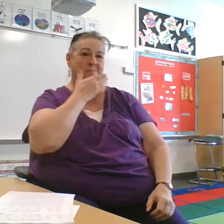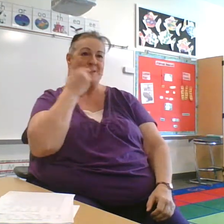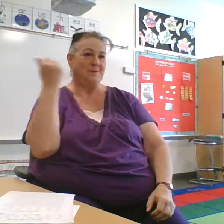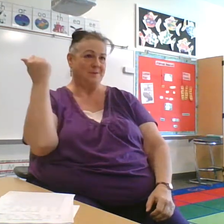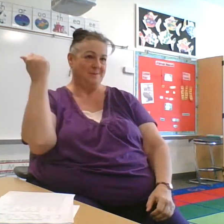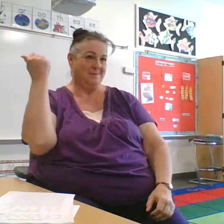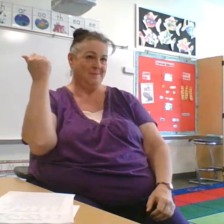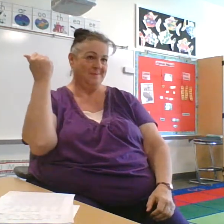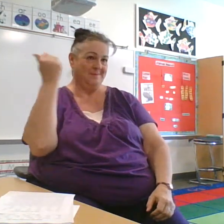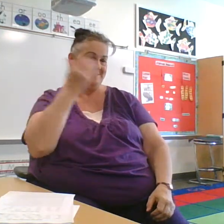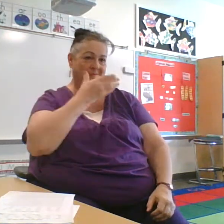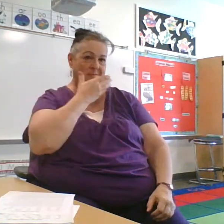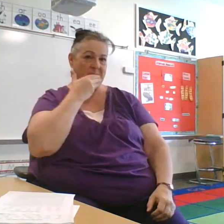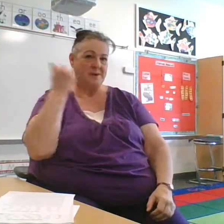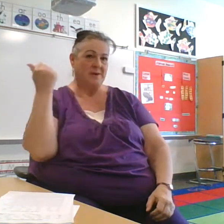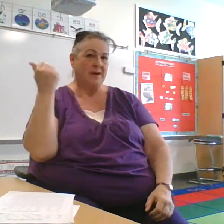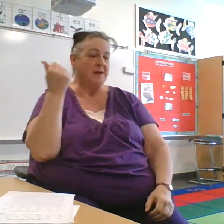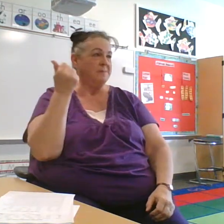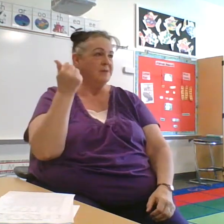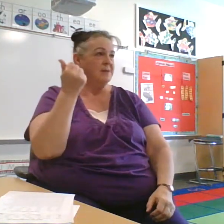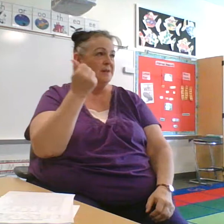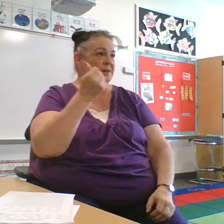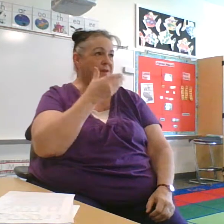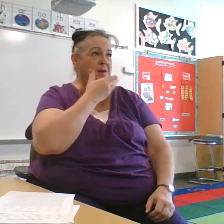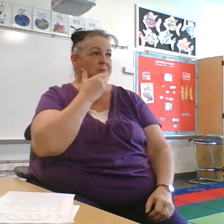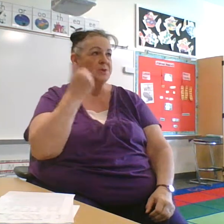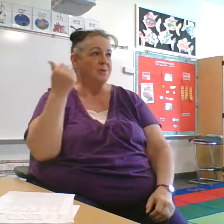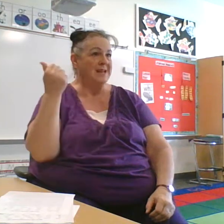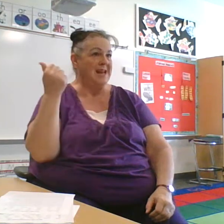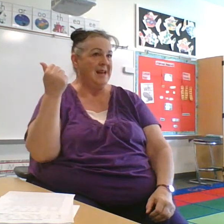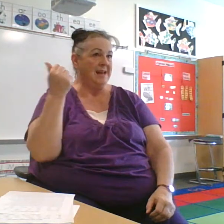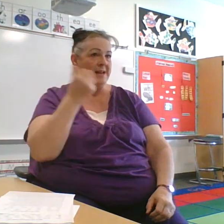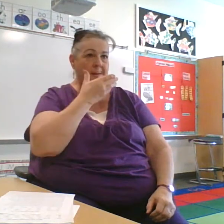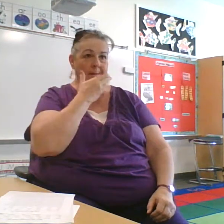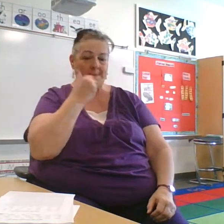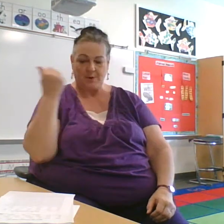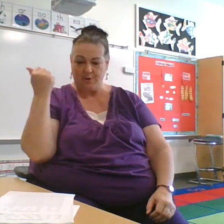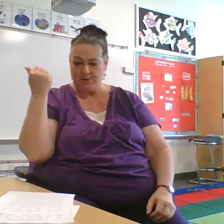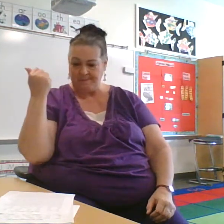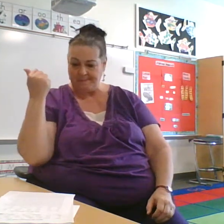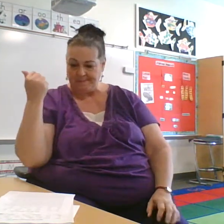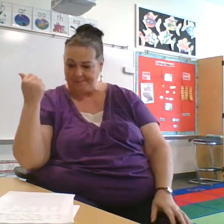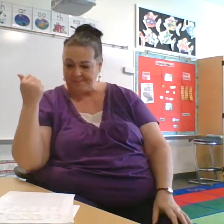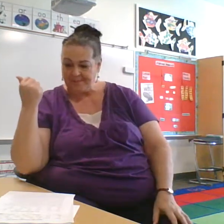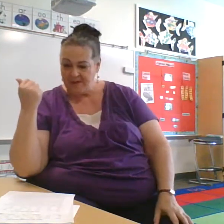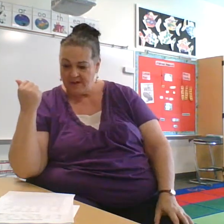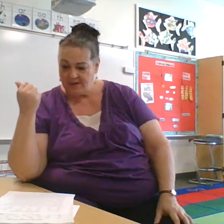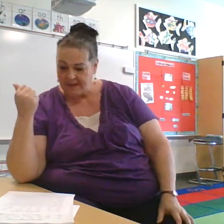Better. Better. It comes to an A. Better.